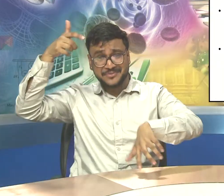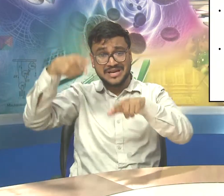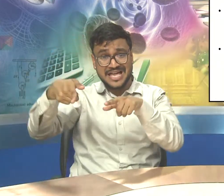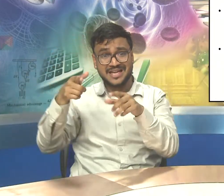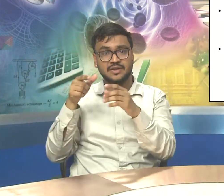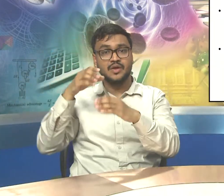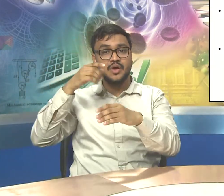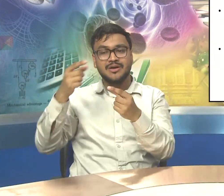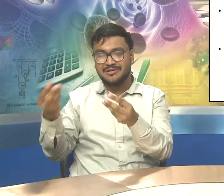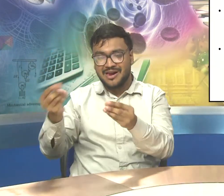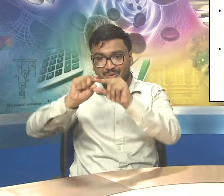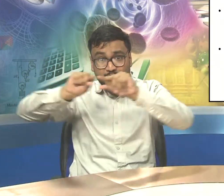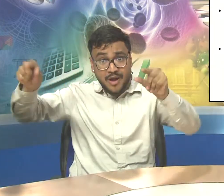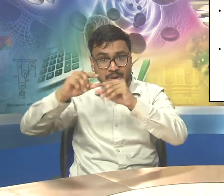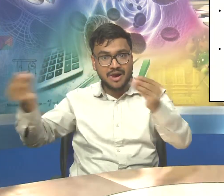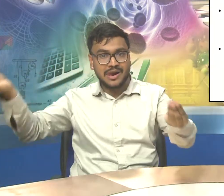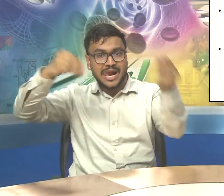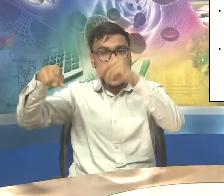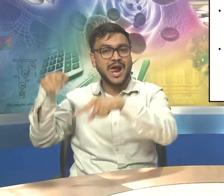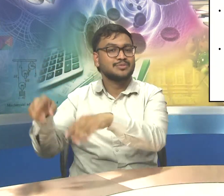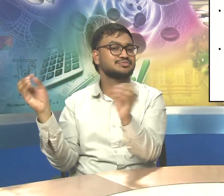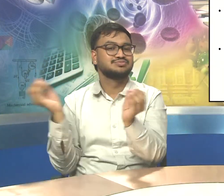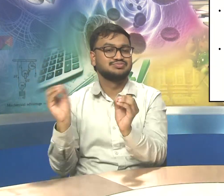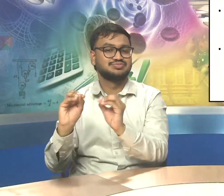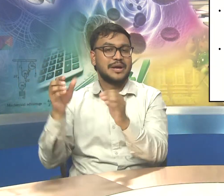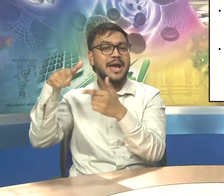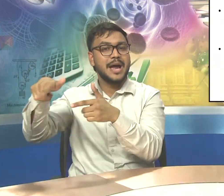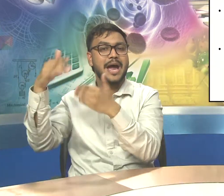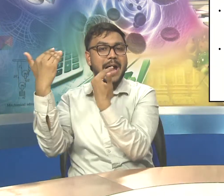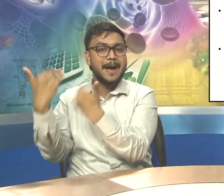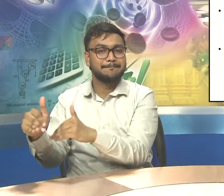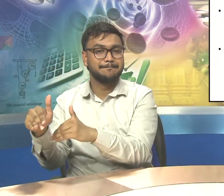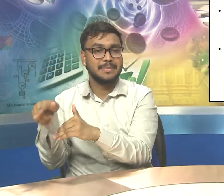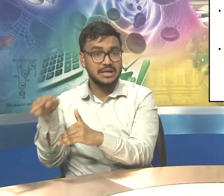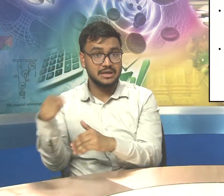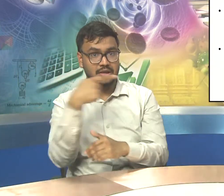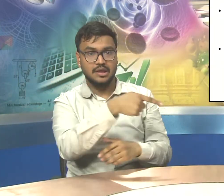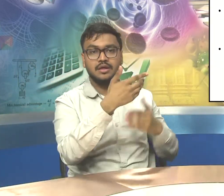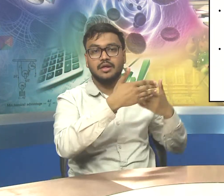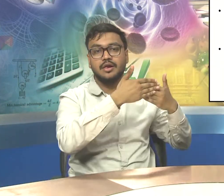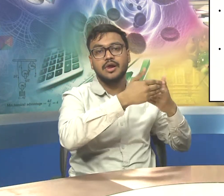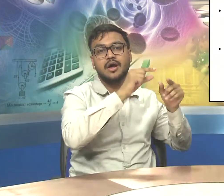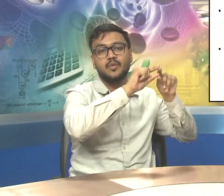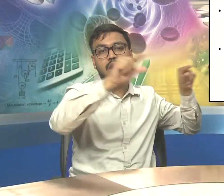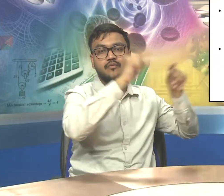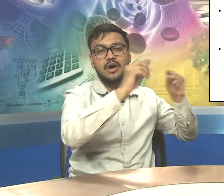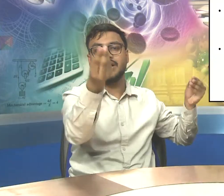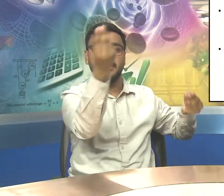things that are beyond the here and now.